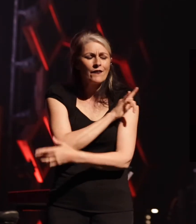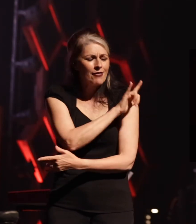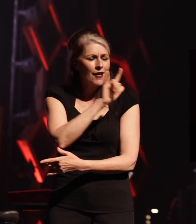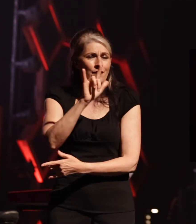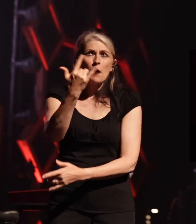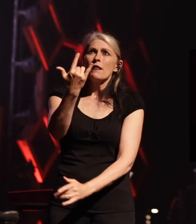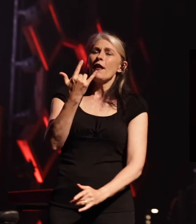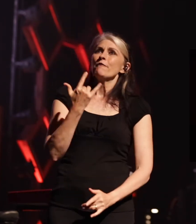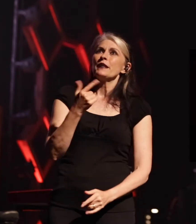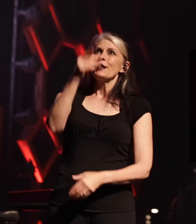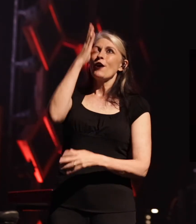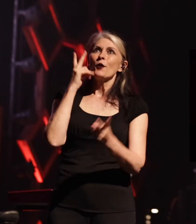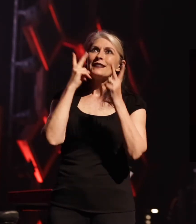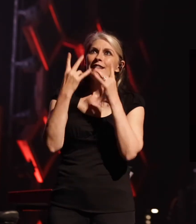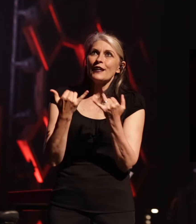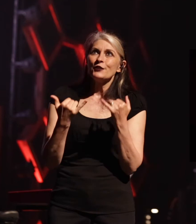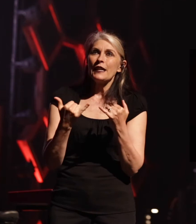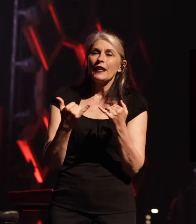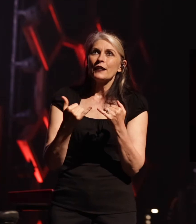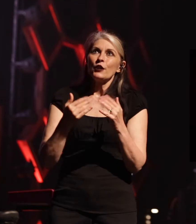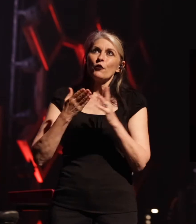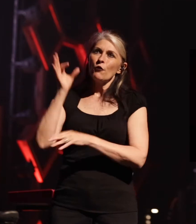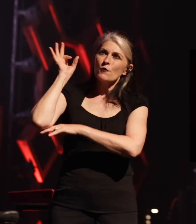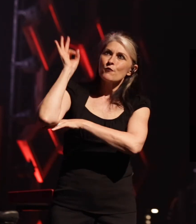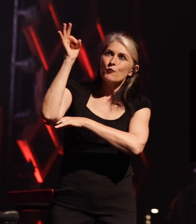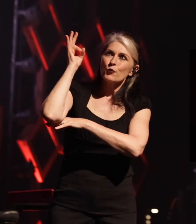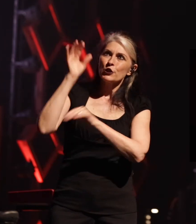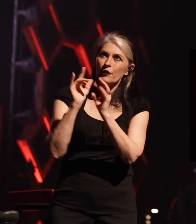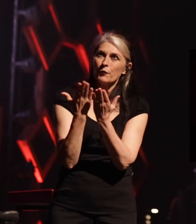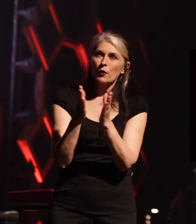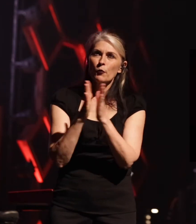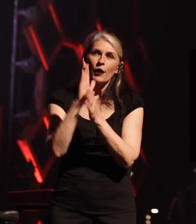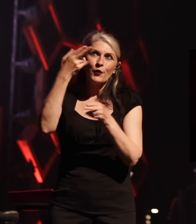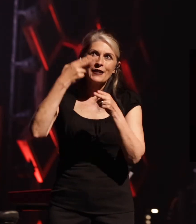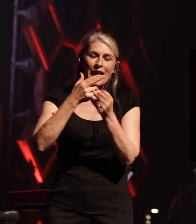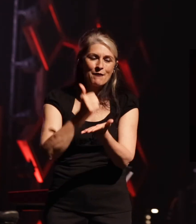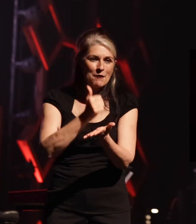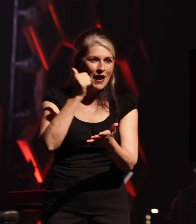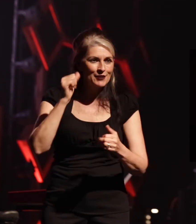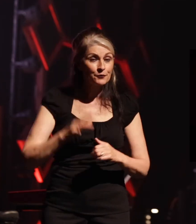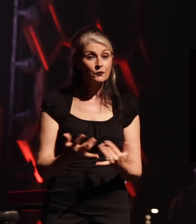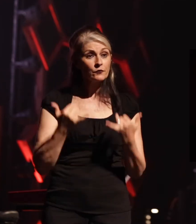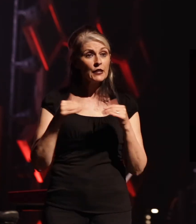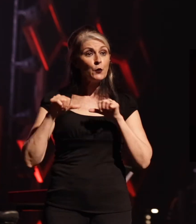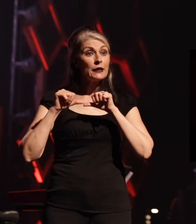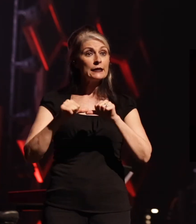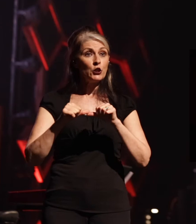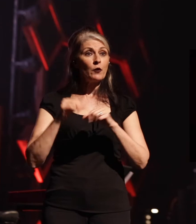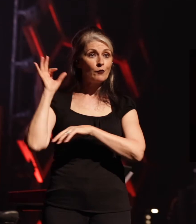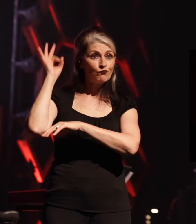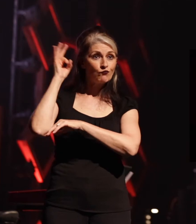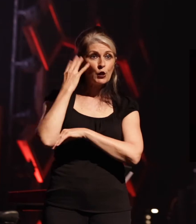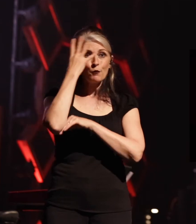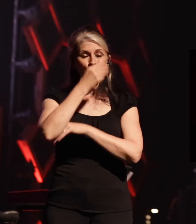we see that today, even through the preaching of your word. We pray this in your name. Amen. Today, we continue in our series, Beautifully Designed, as